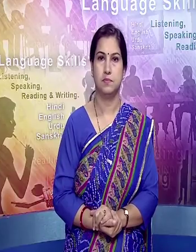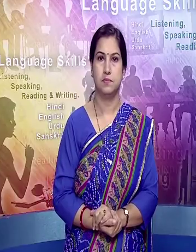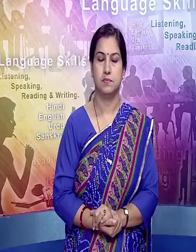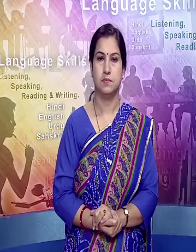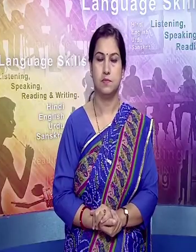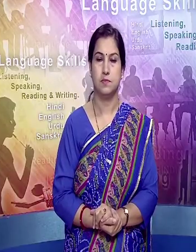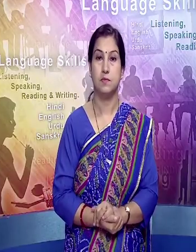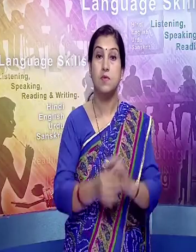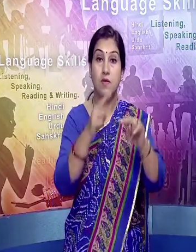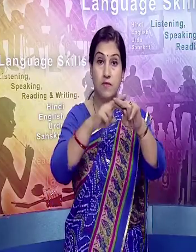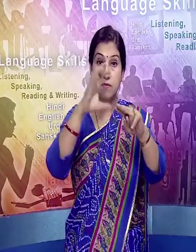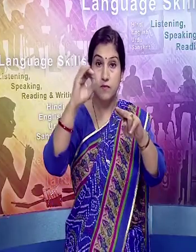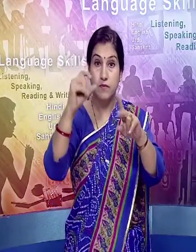functions of food,